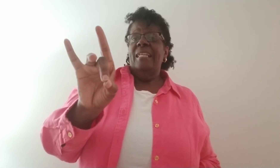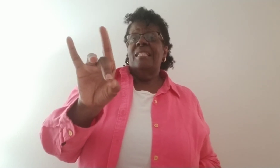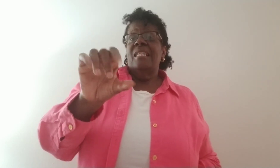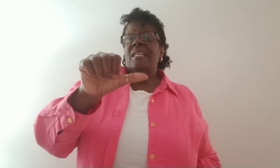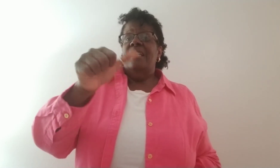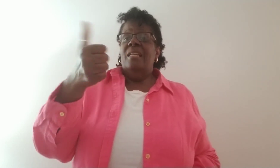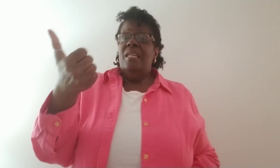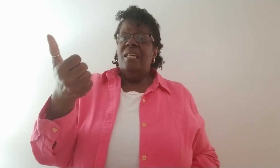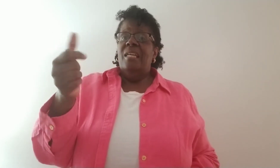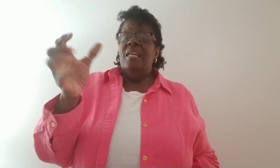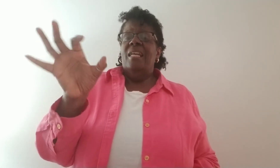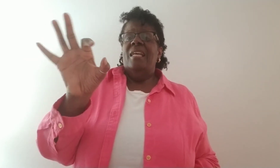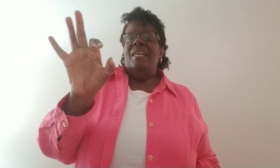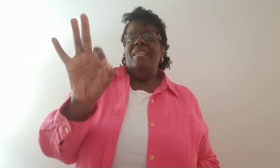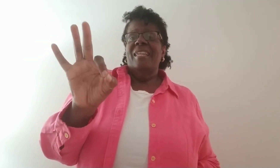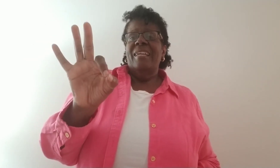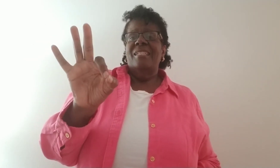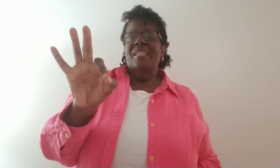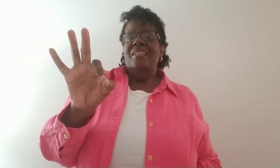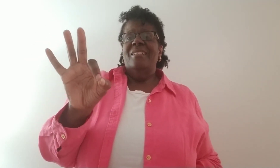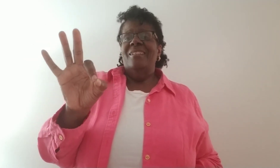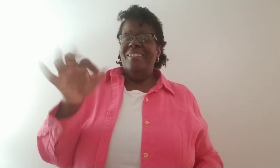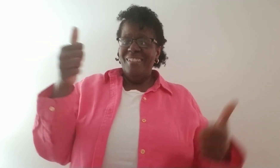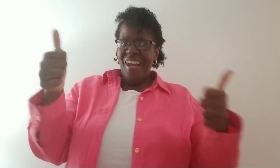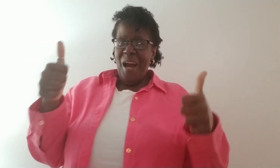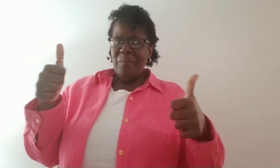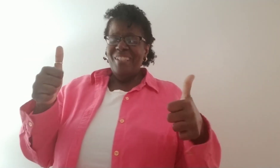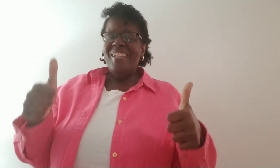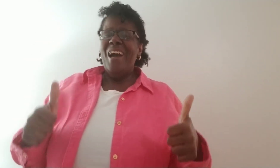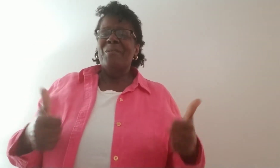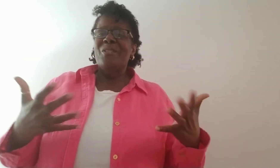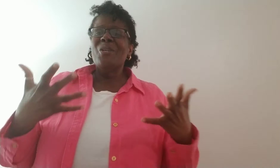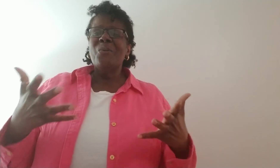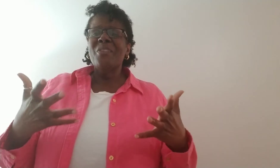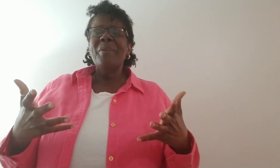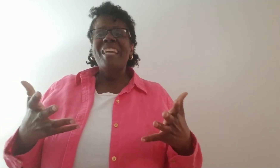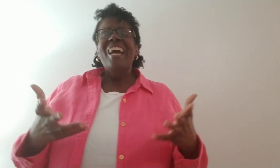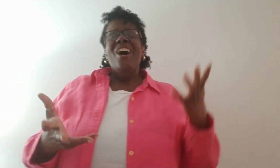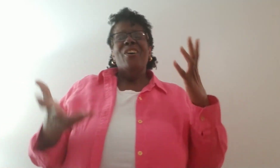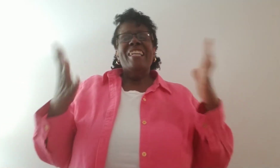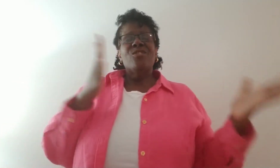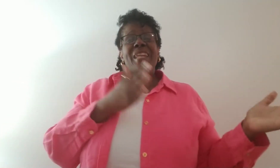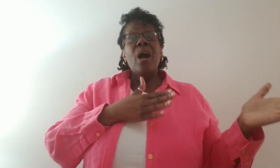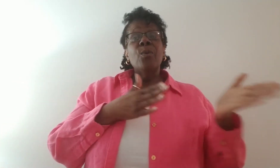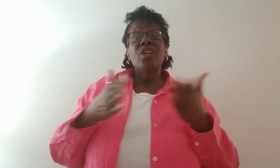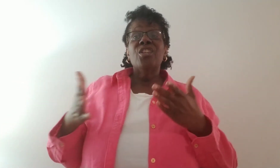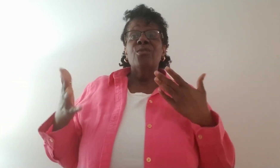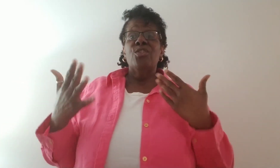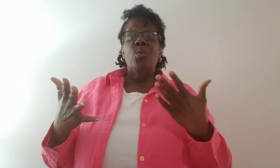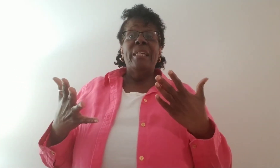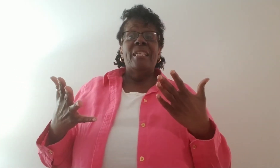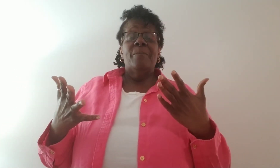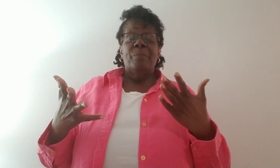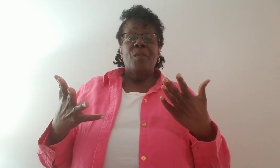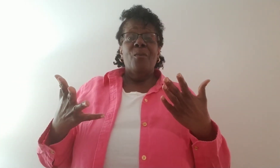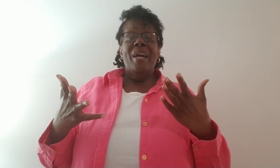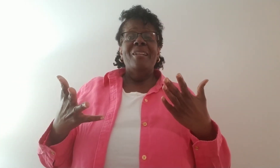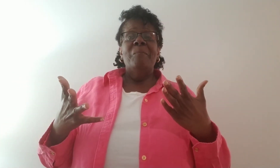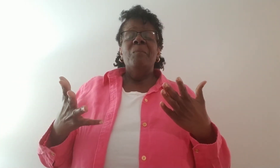18, 19. Good job, good job. Are you still with me? Okay, so now we're going to do the 20s, all right?